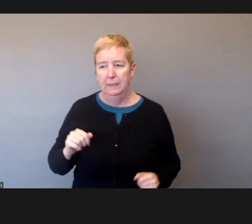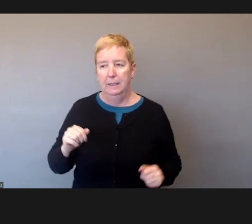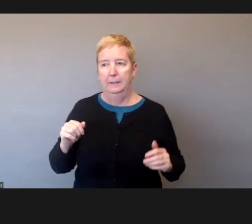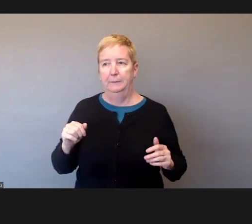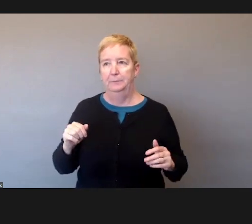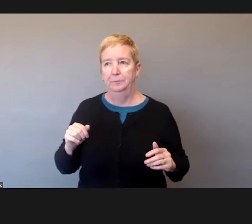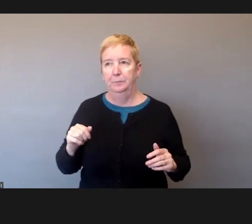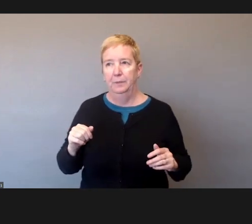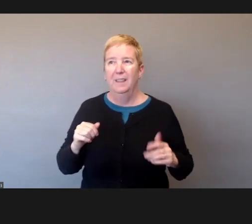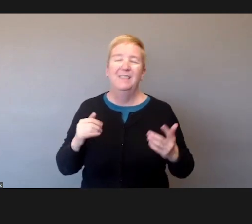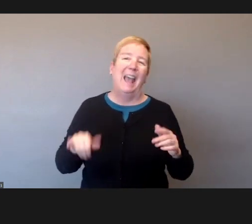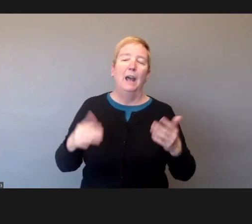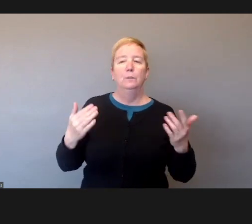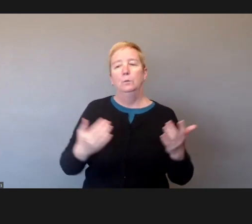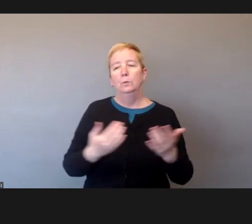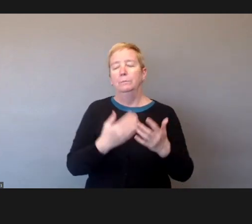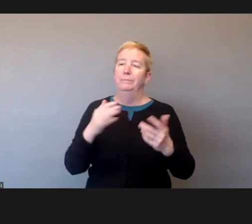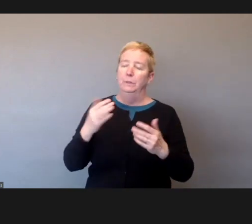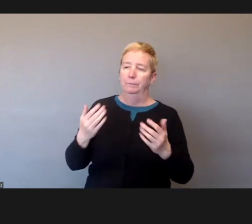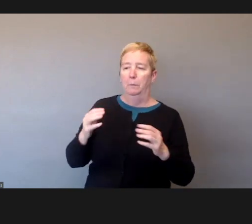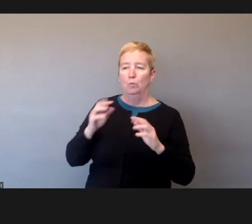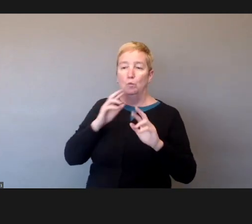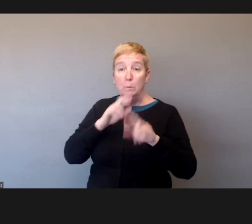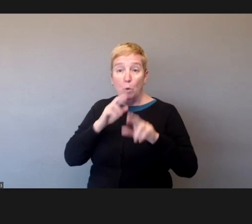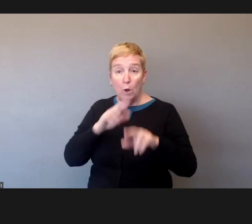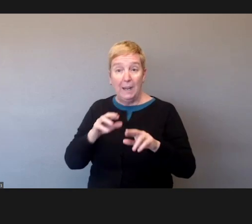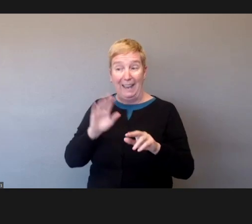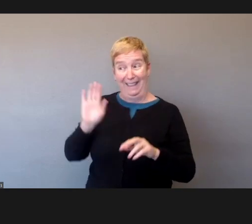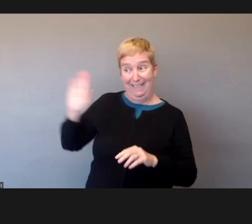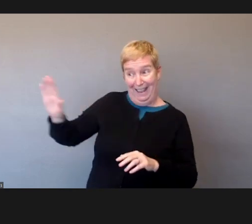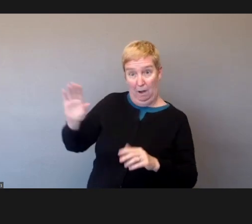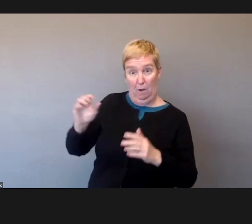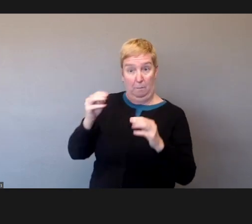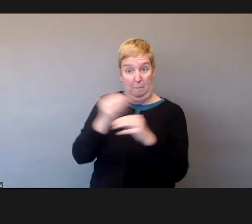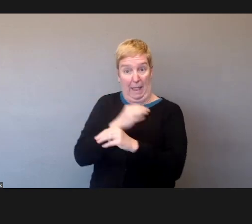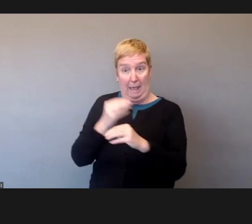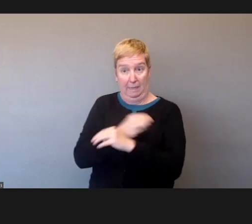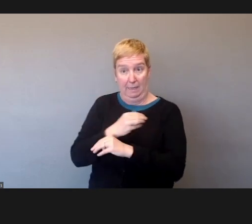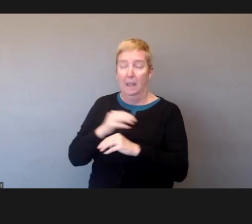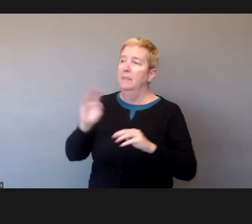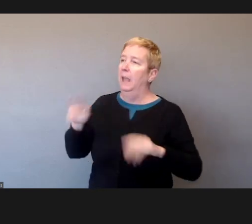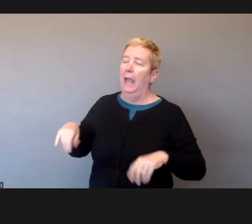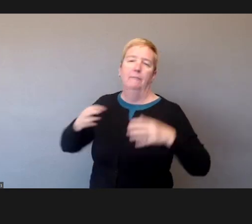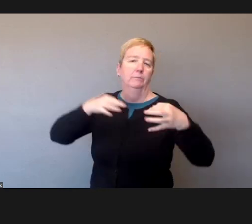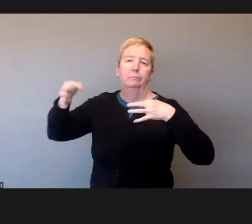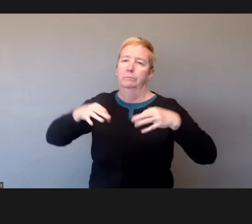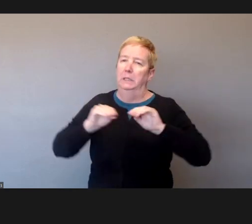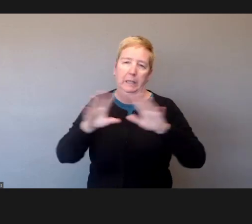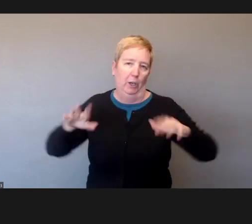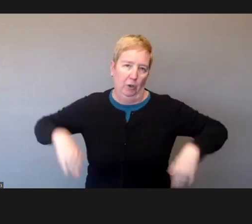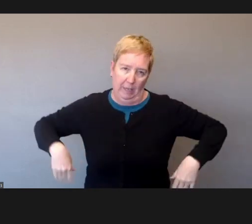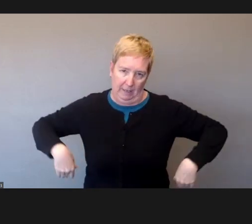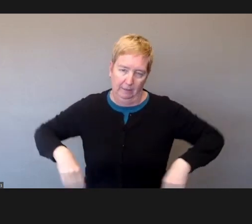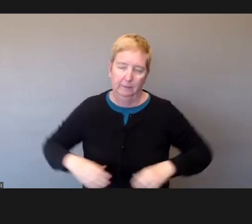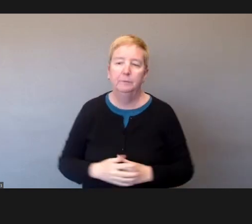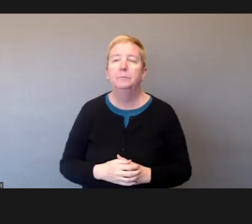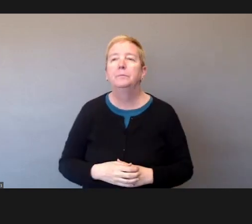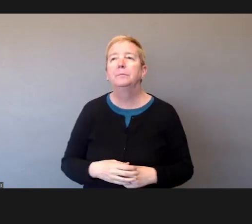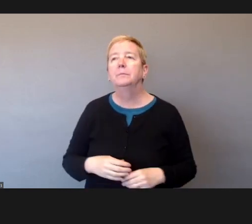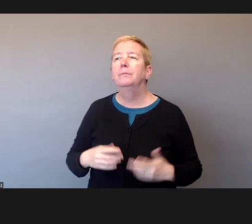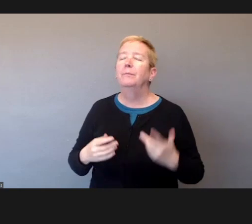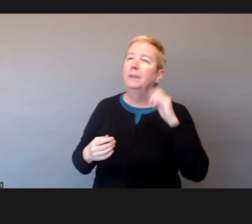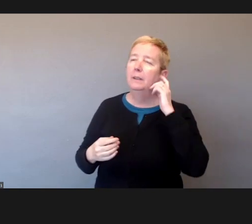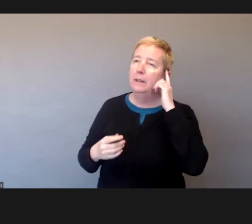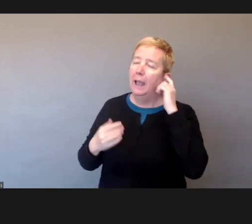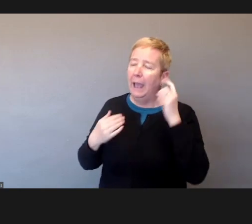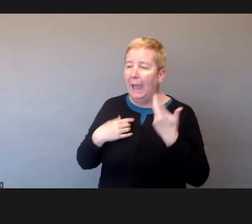that reporting methodology. I would guess some of it is due to delays and